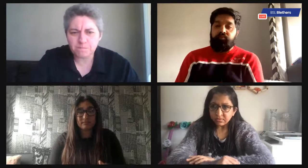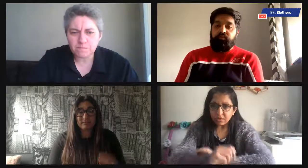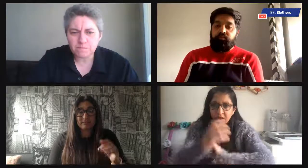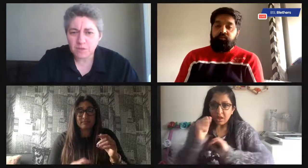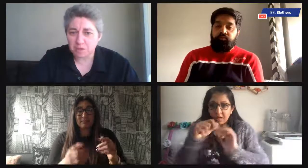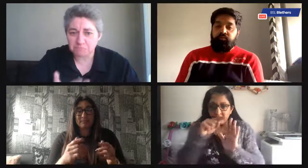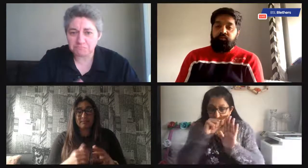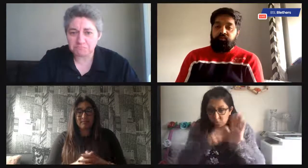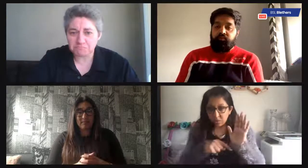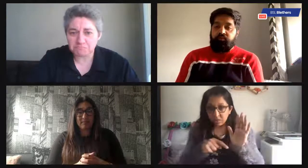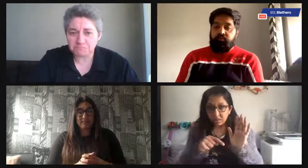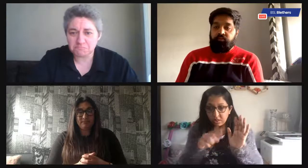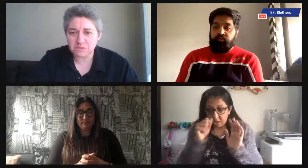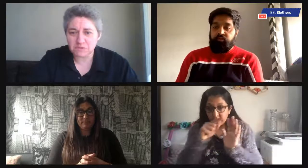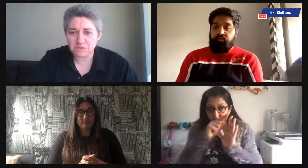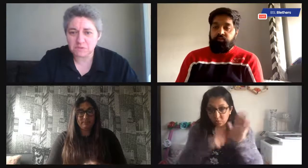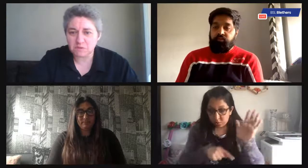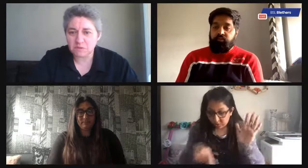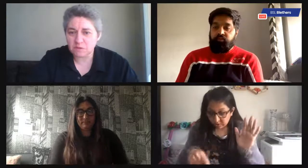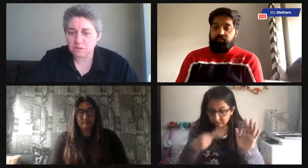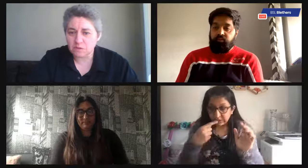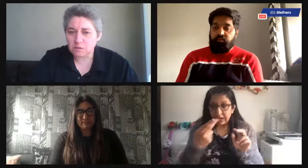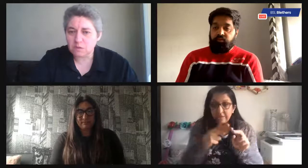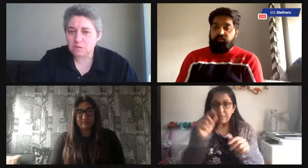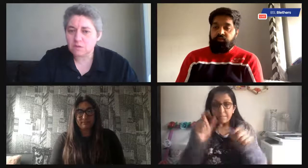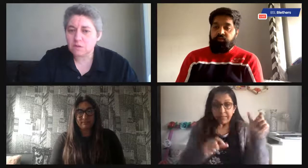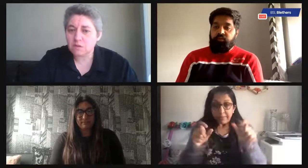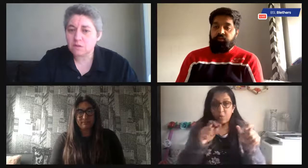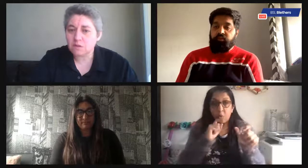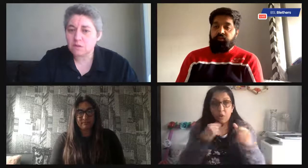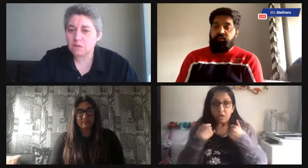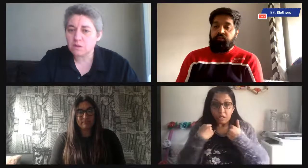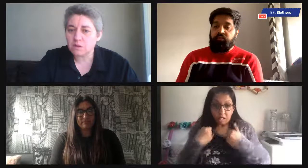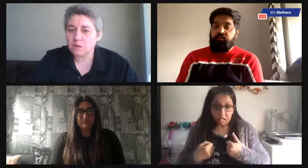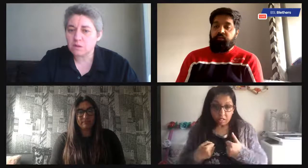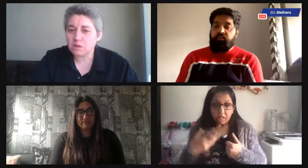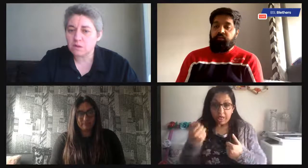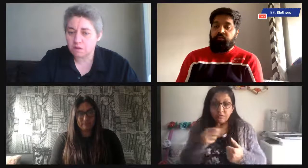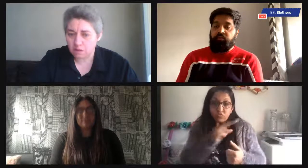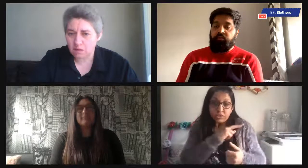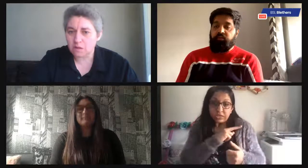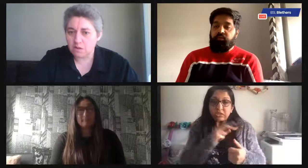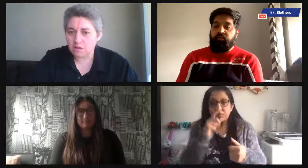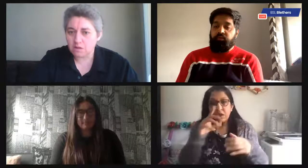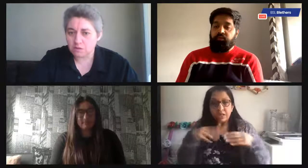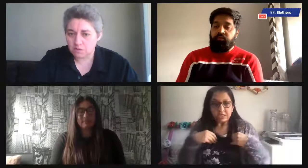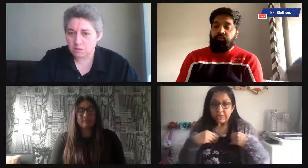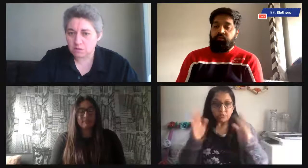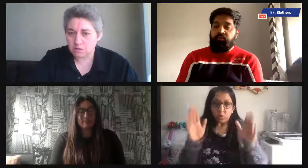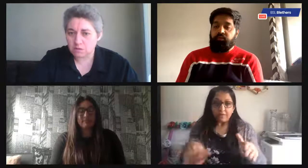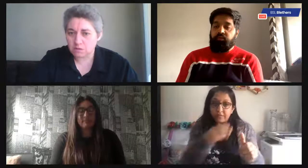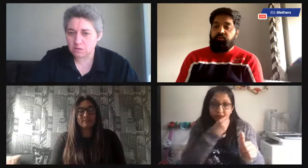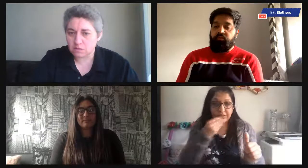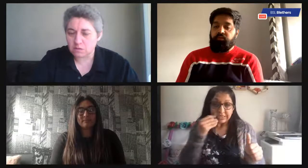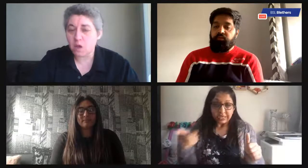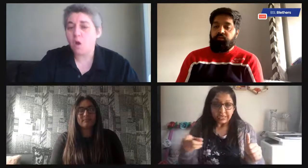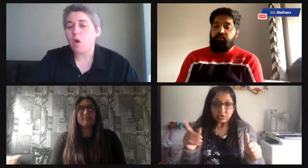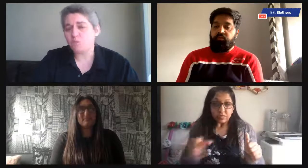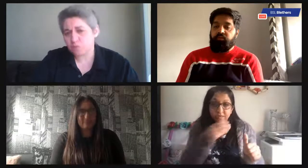for Ramadan? Oh yeah, we have exemptions, and they say that if people are ill, they have a